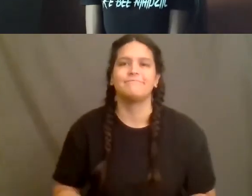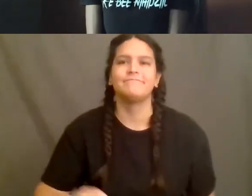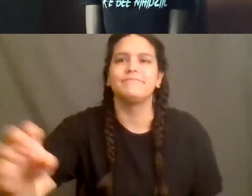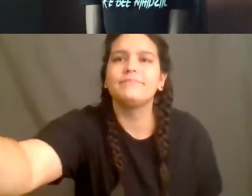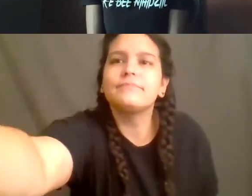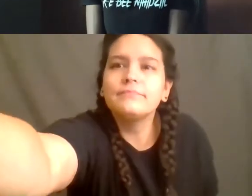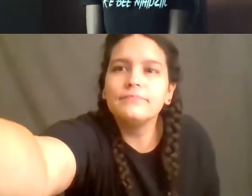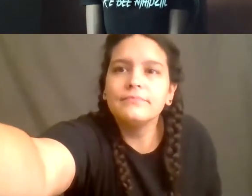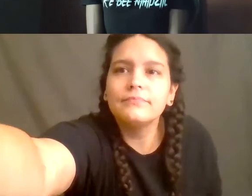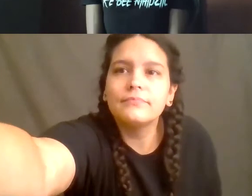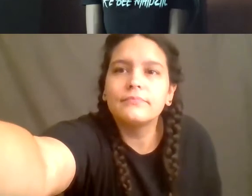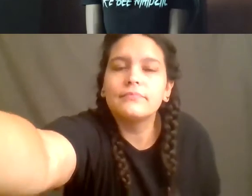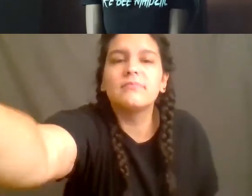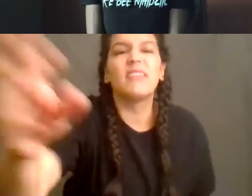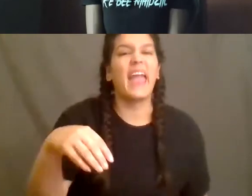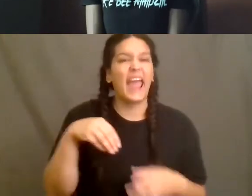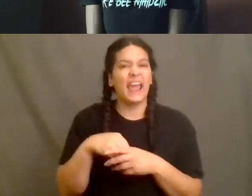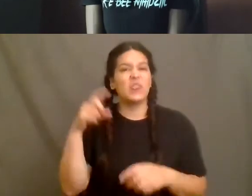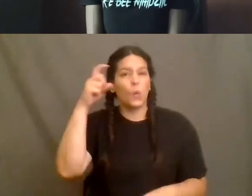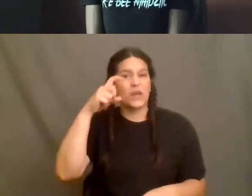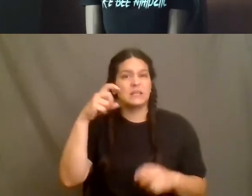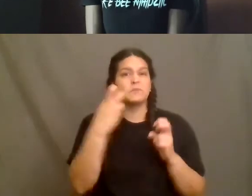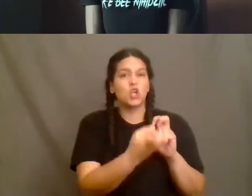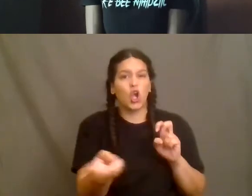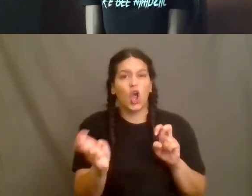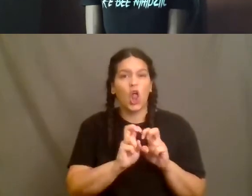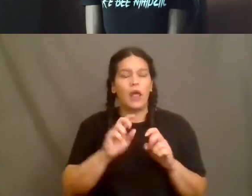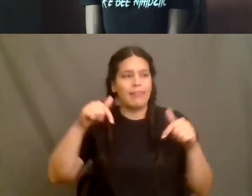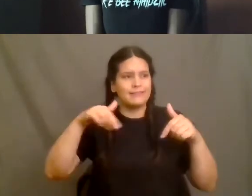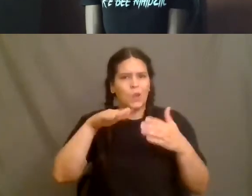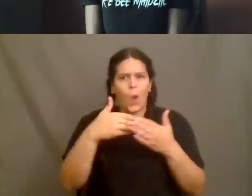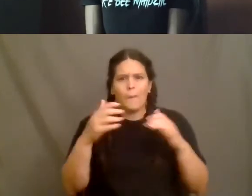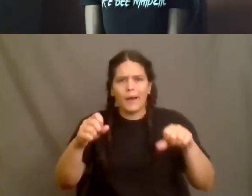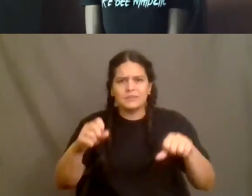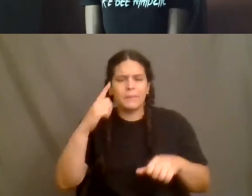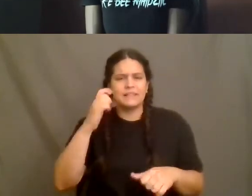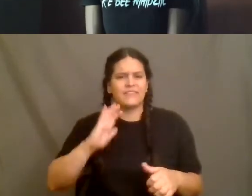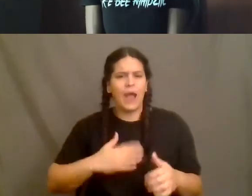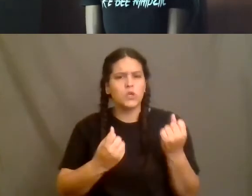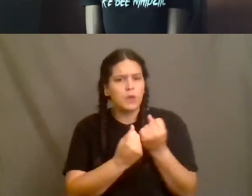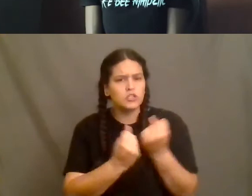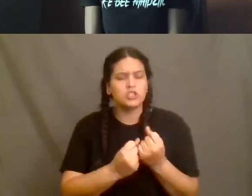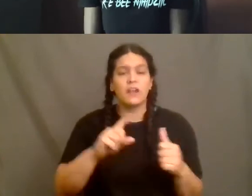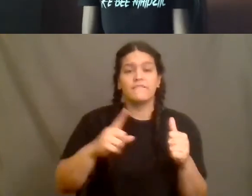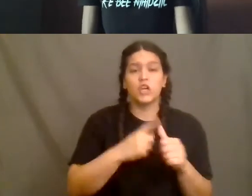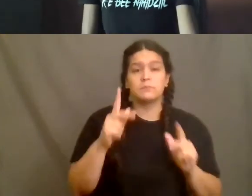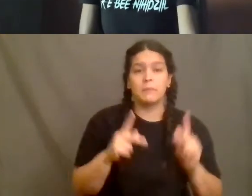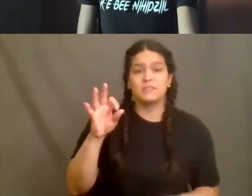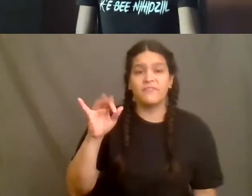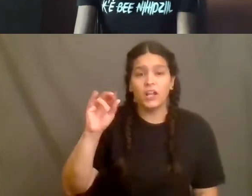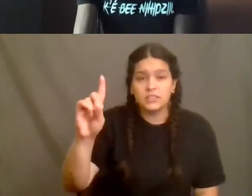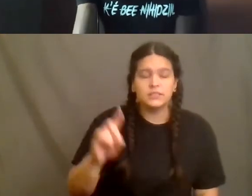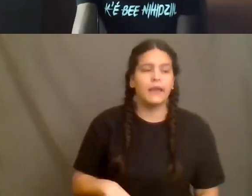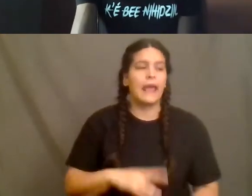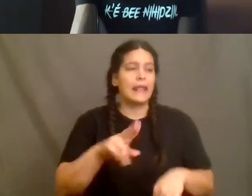Wisdom Circle. This is all possible because of our sponsors, the First Peoples Fund, the National Endowments